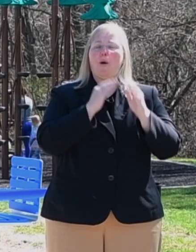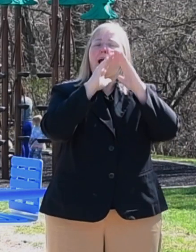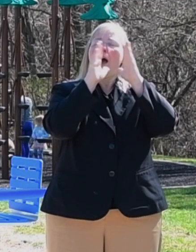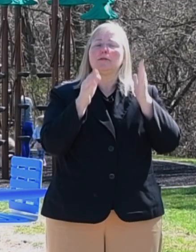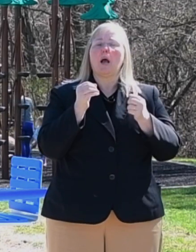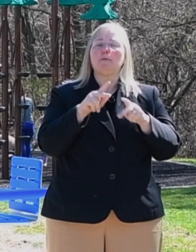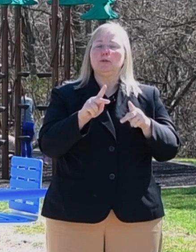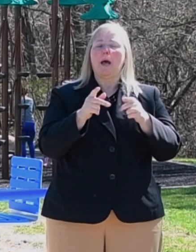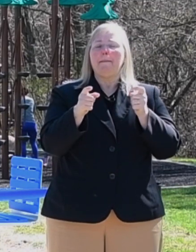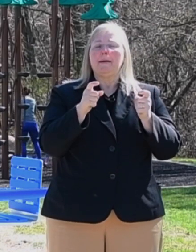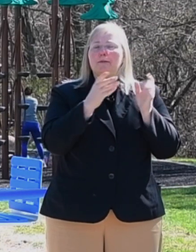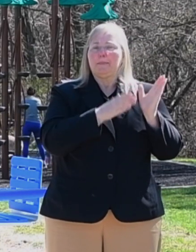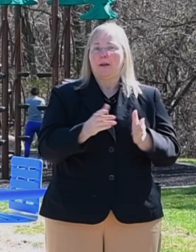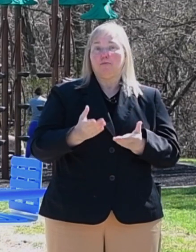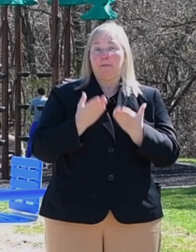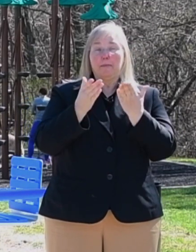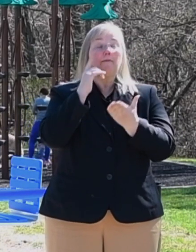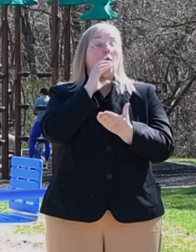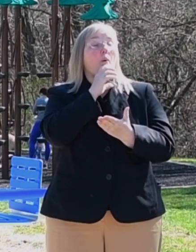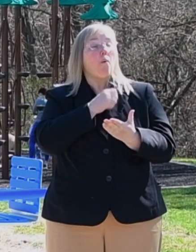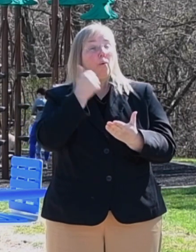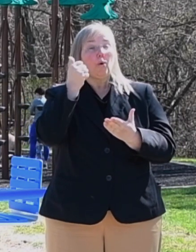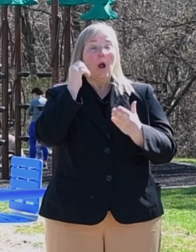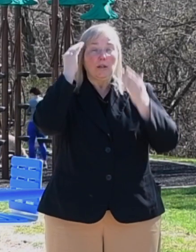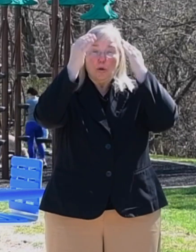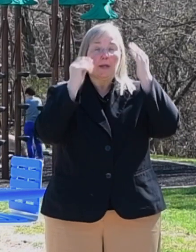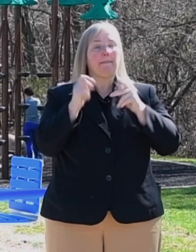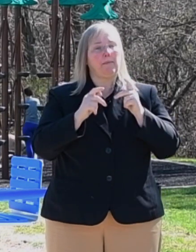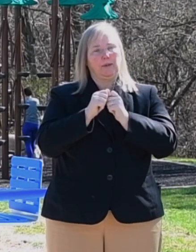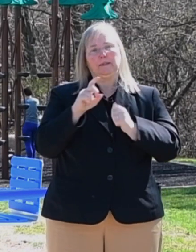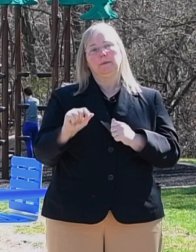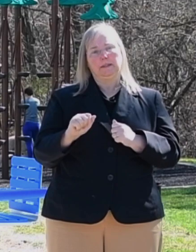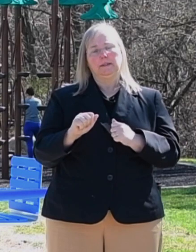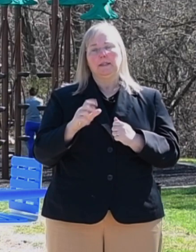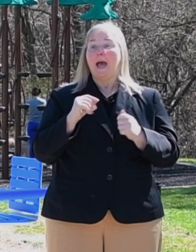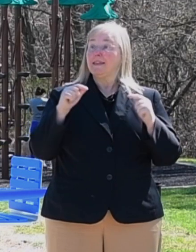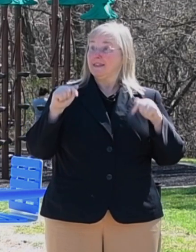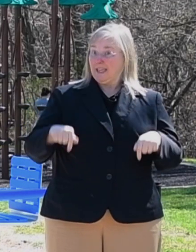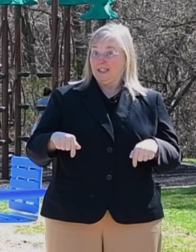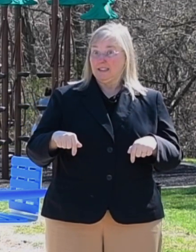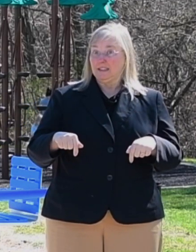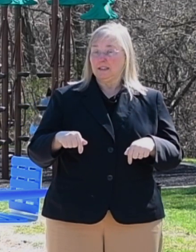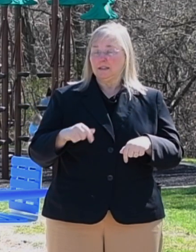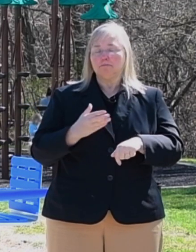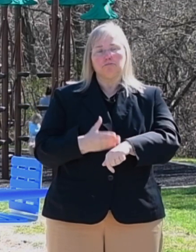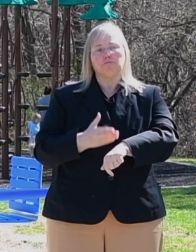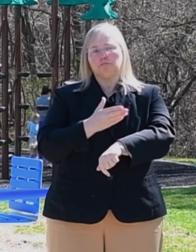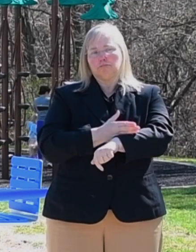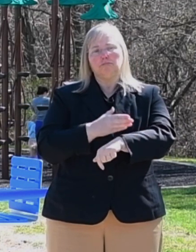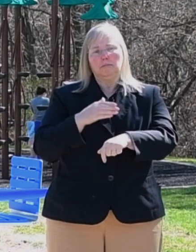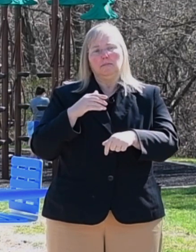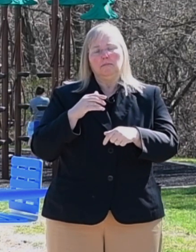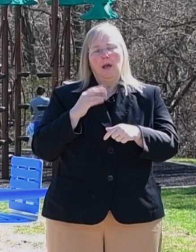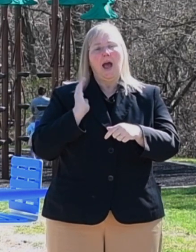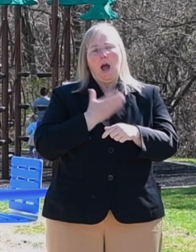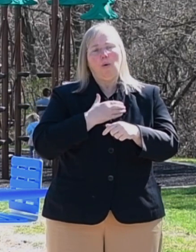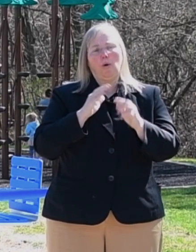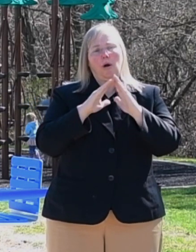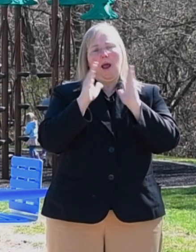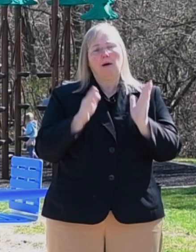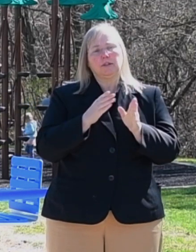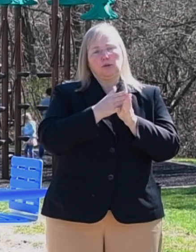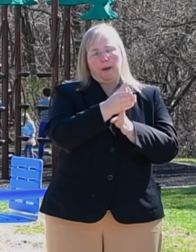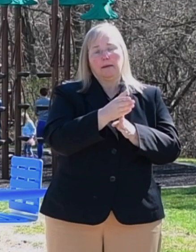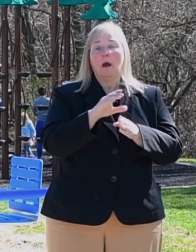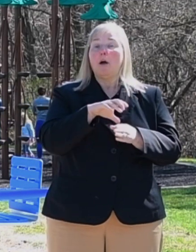Plan recommendations for older adults and persons with disabilities, and this furthered our housing domain. Another